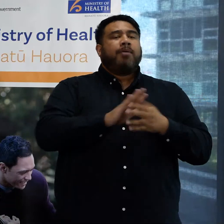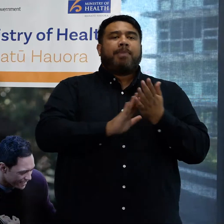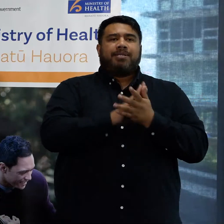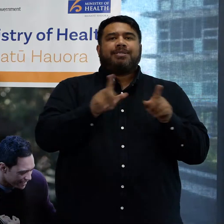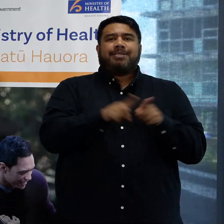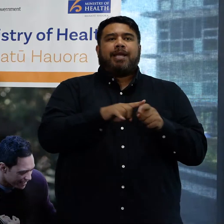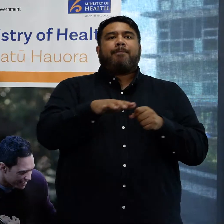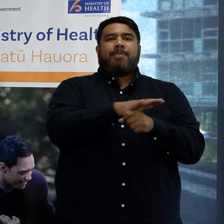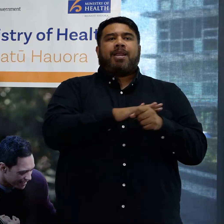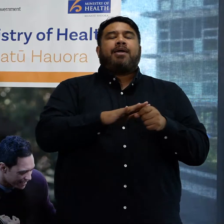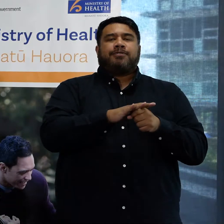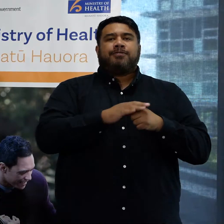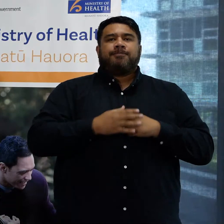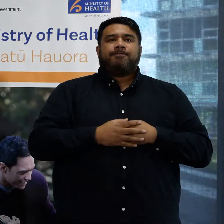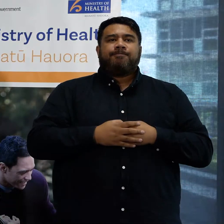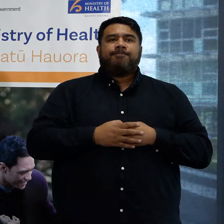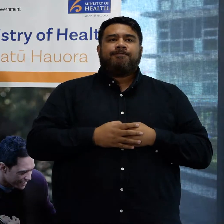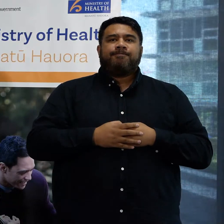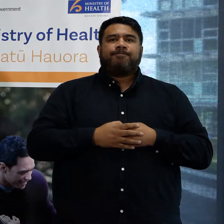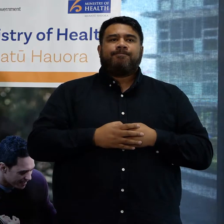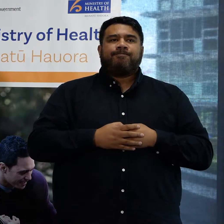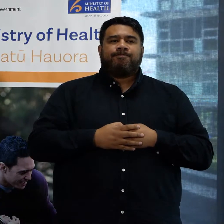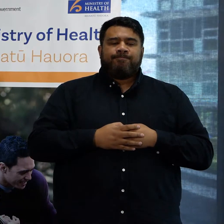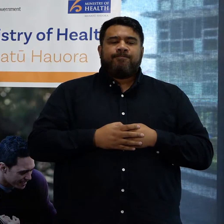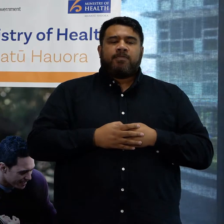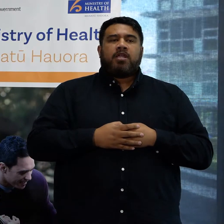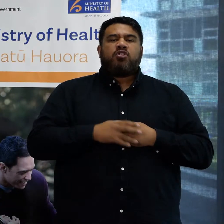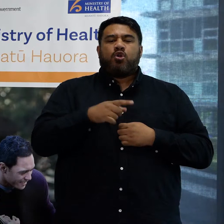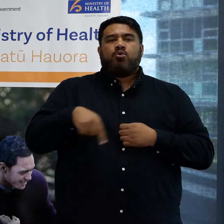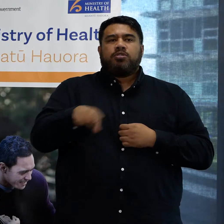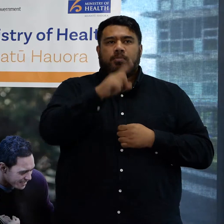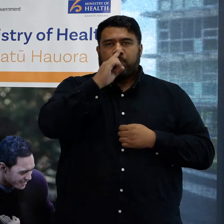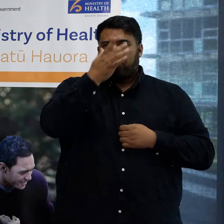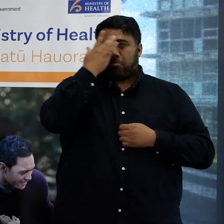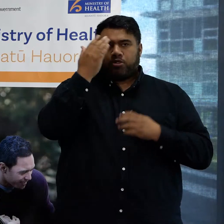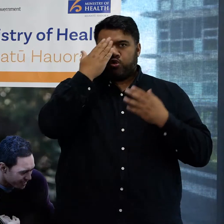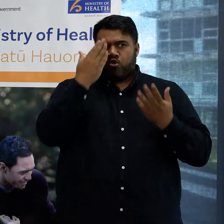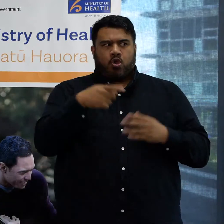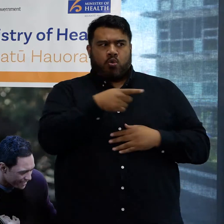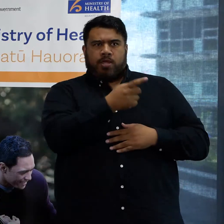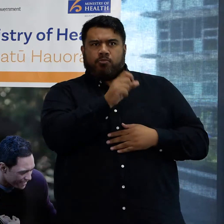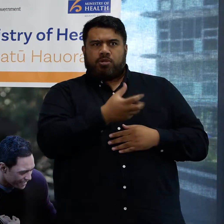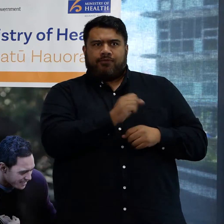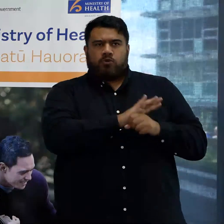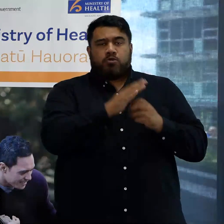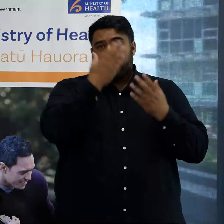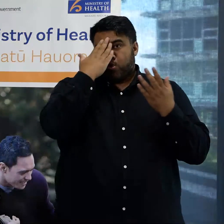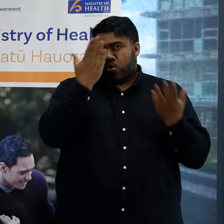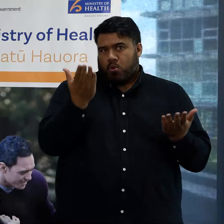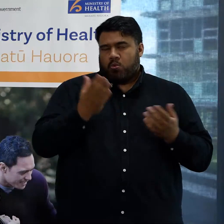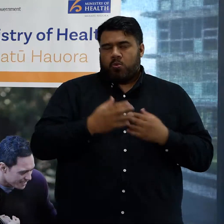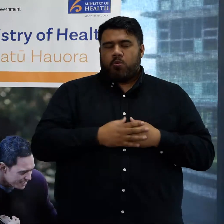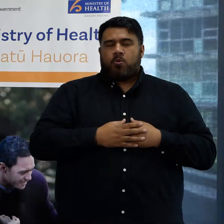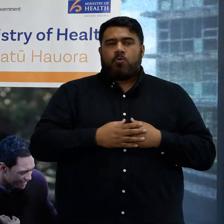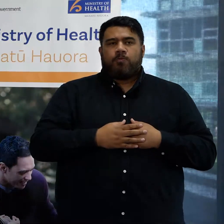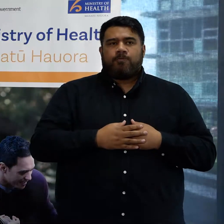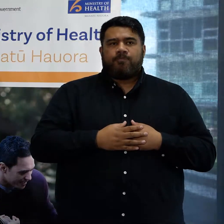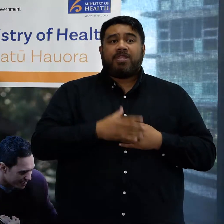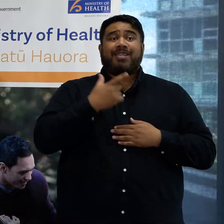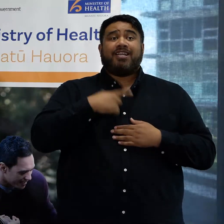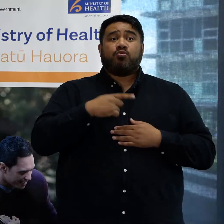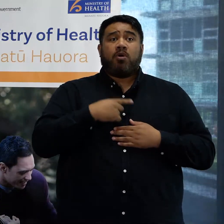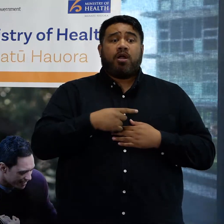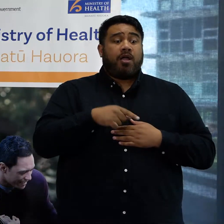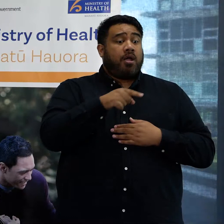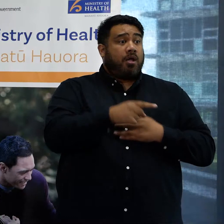was infected with the virus but was not aware and may have been contagious. We go back that 48-hour period